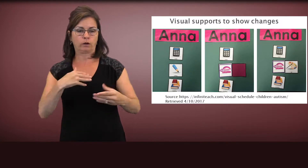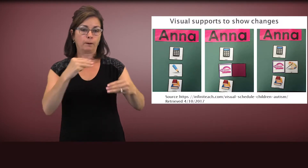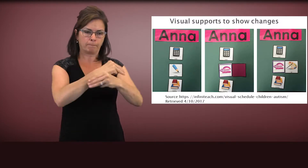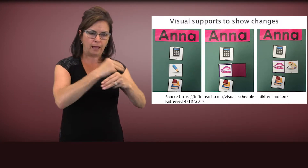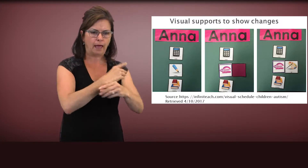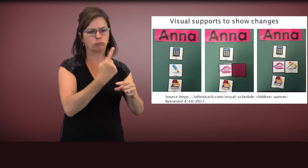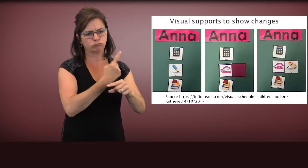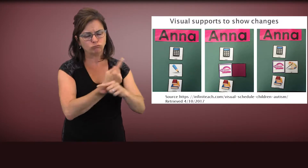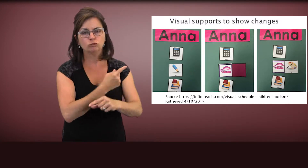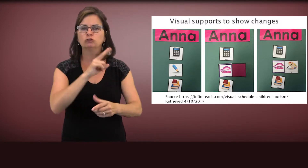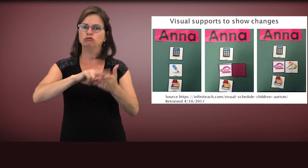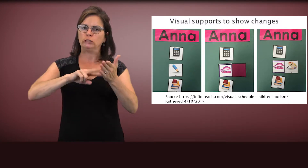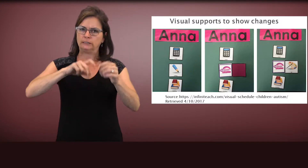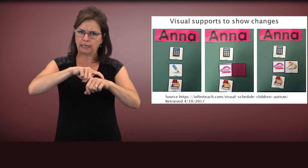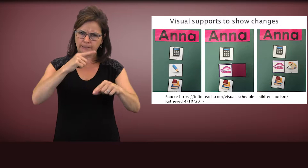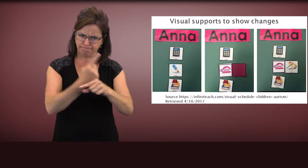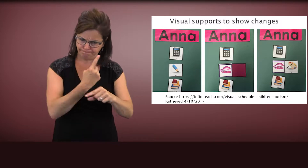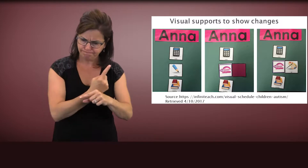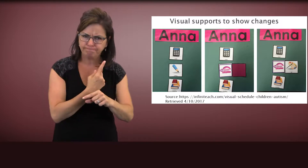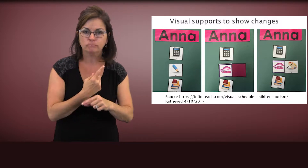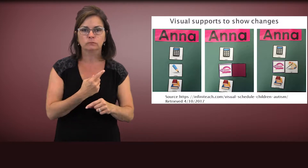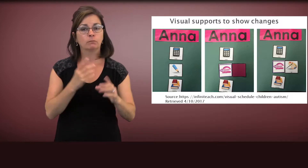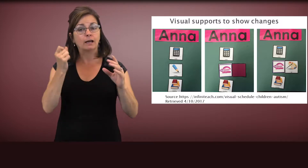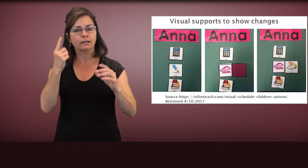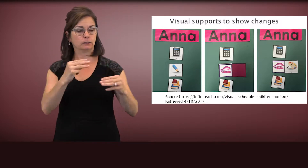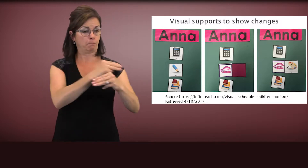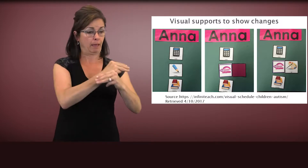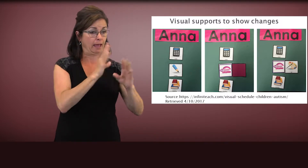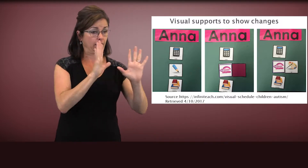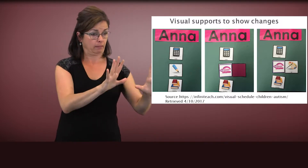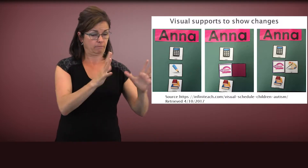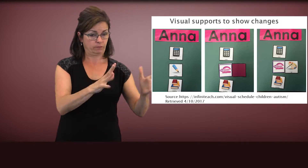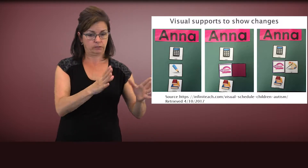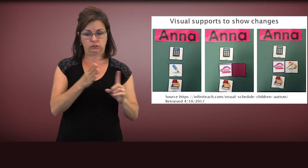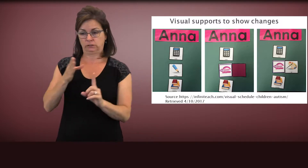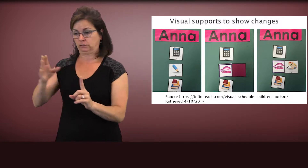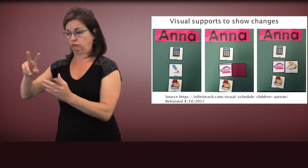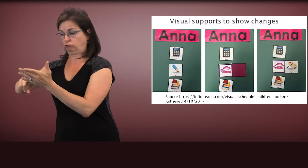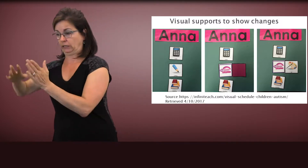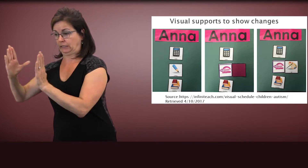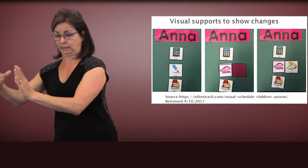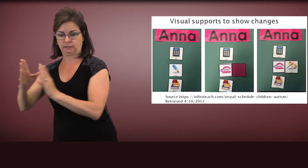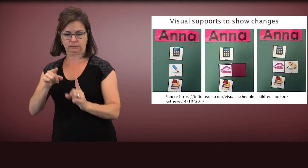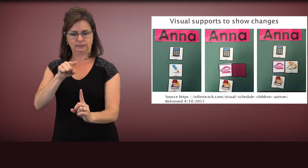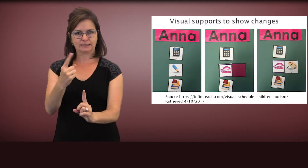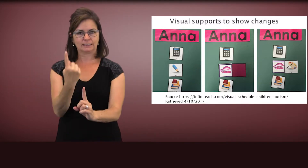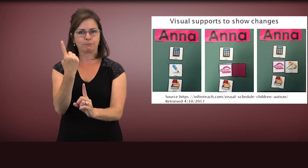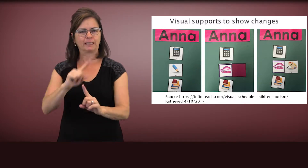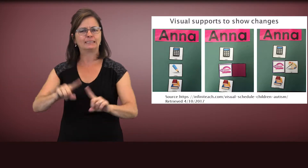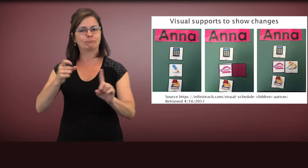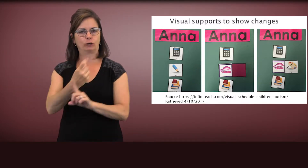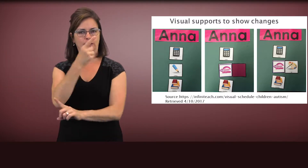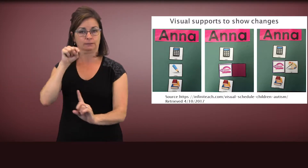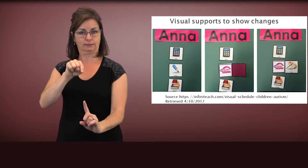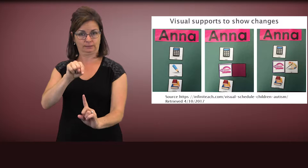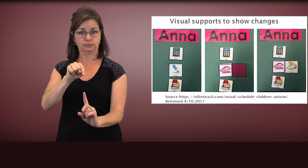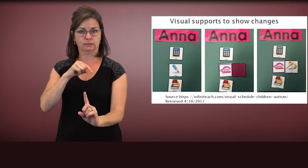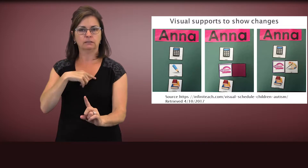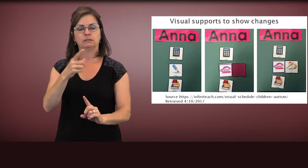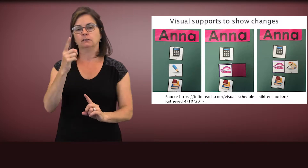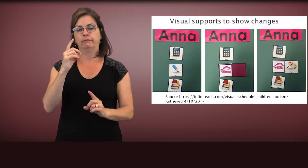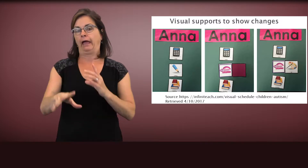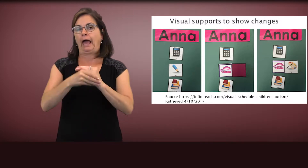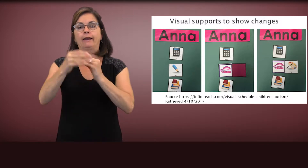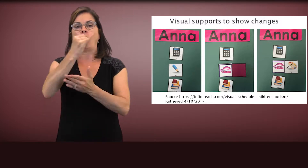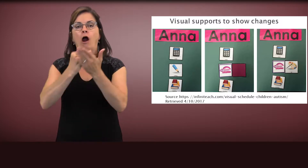time, we're going to have reading at our usual time, but in between there's going to be a change. And then the staff have added